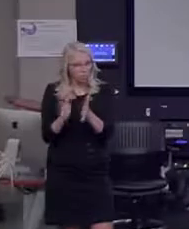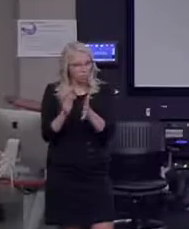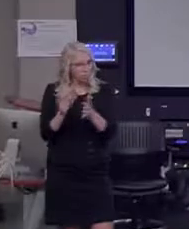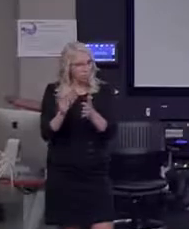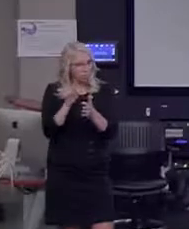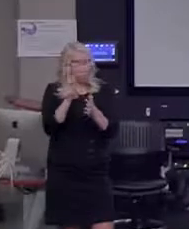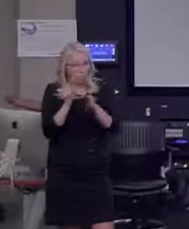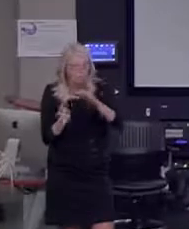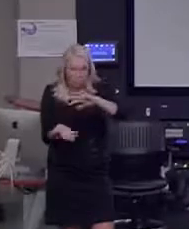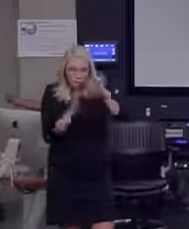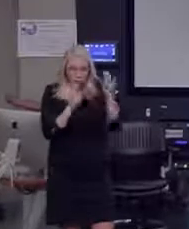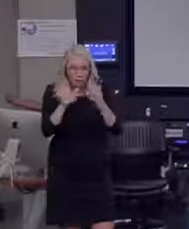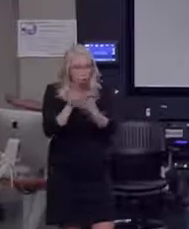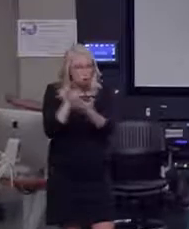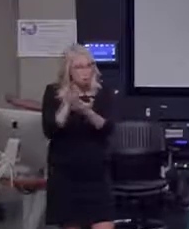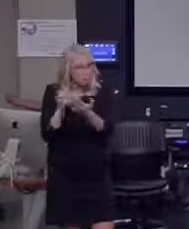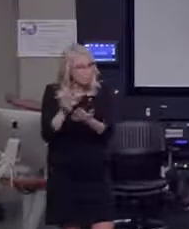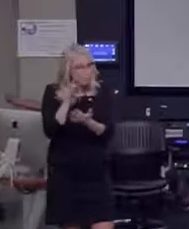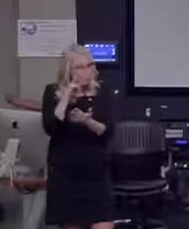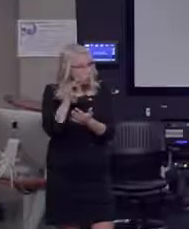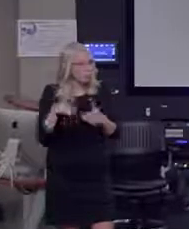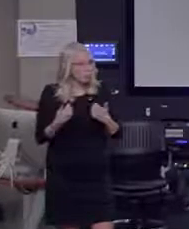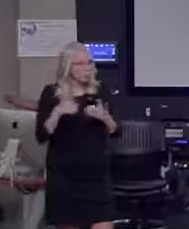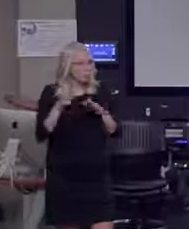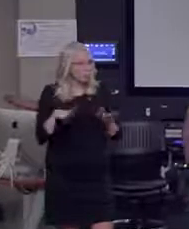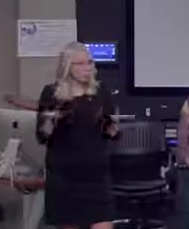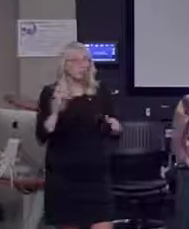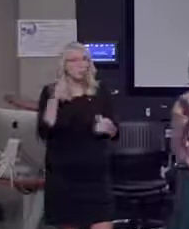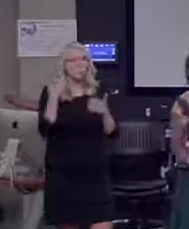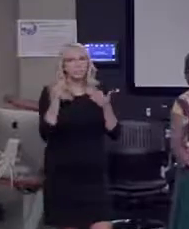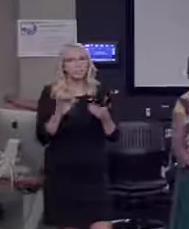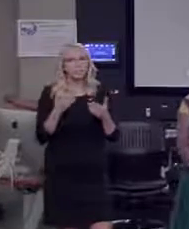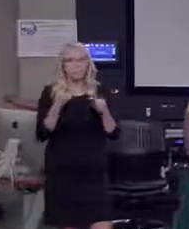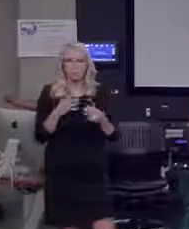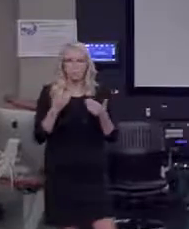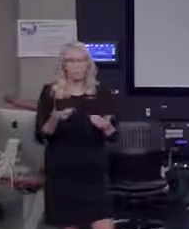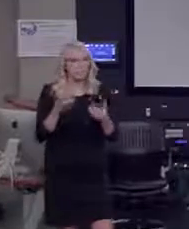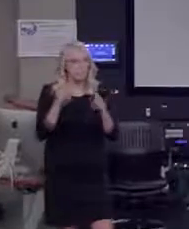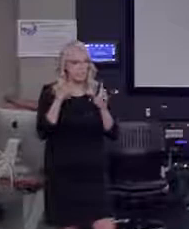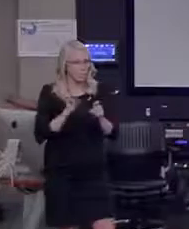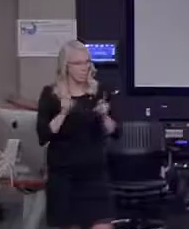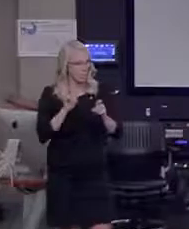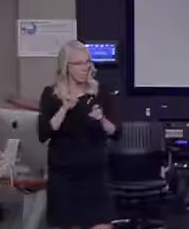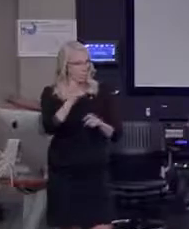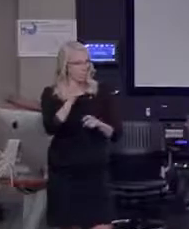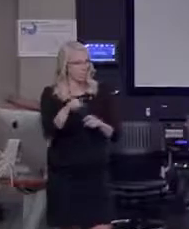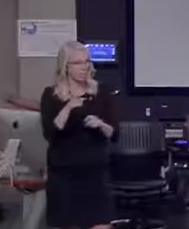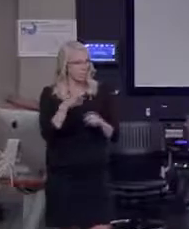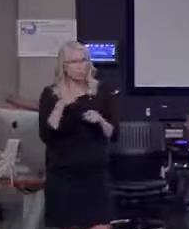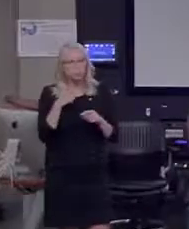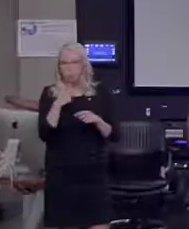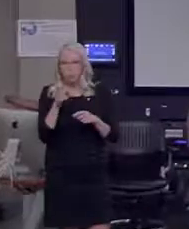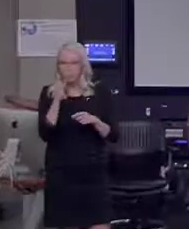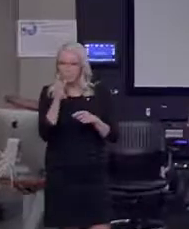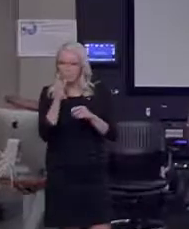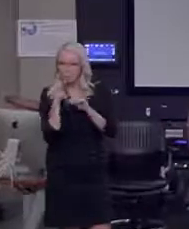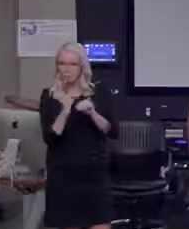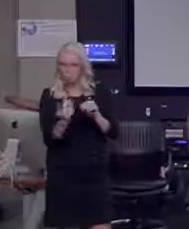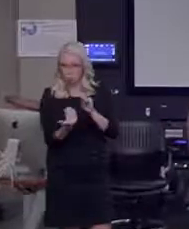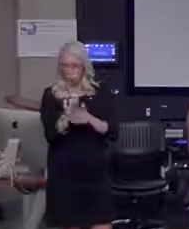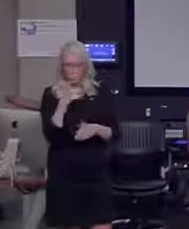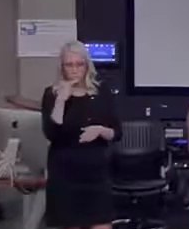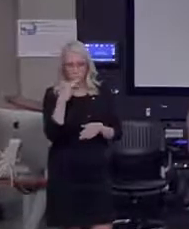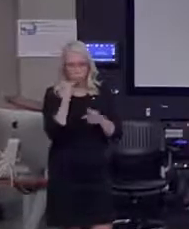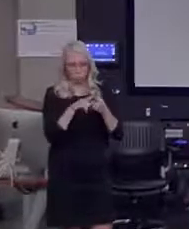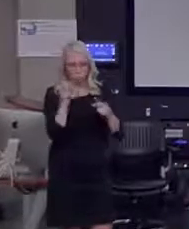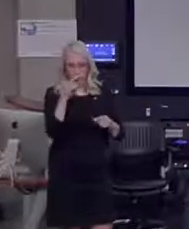young children? So to test this question, we asked mom to teach 2 novel verbs to their kids. They were sitting